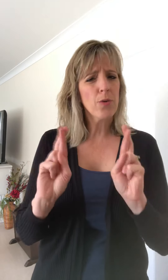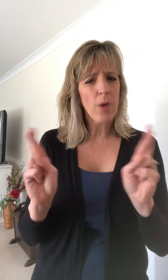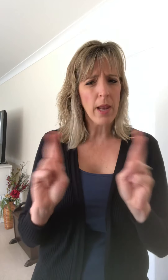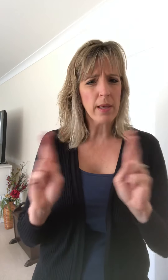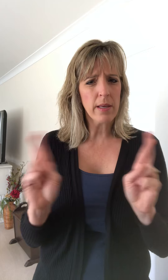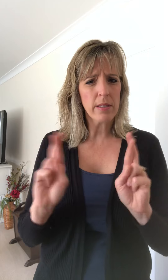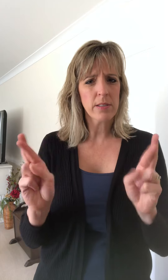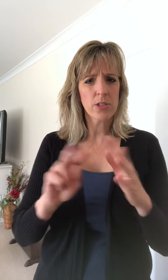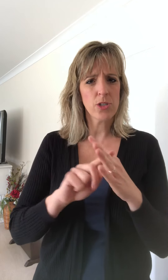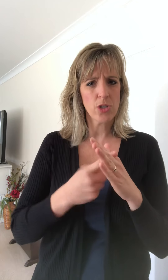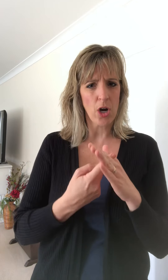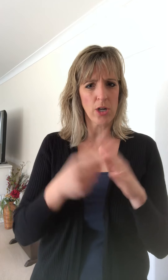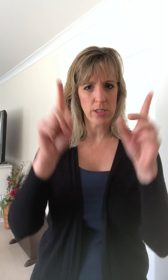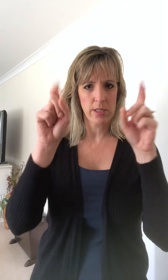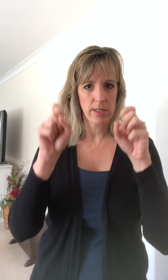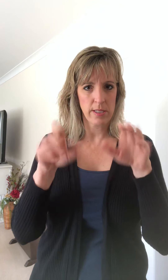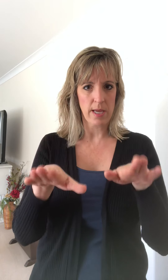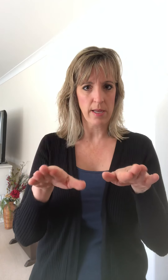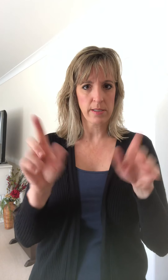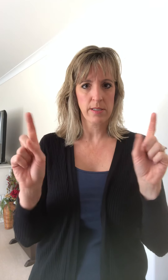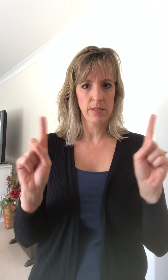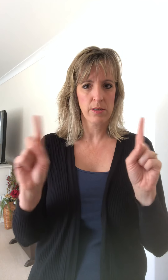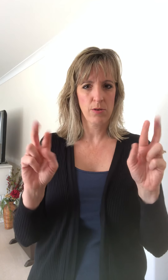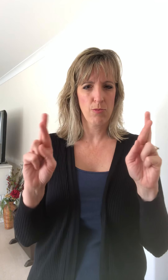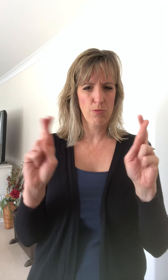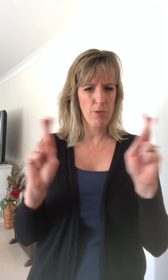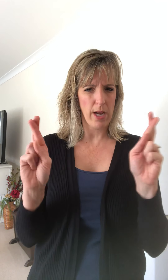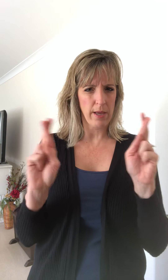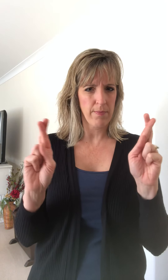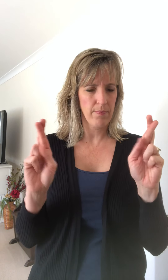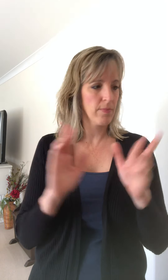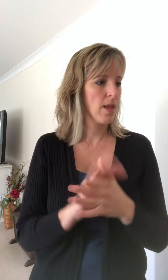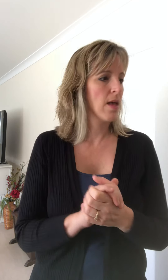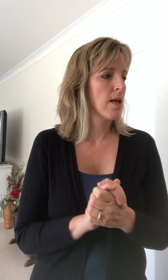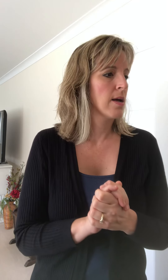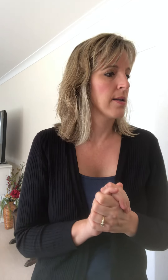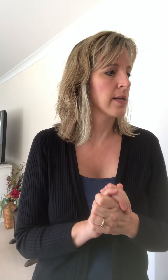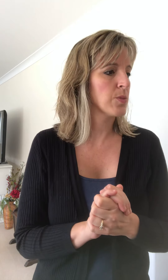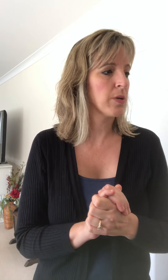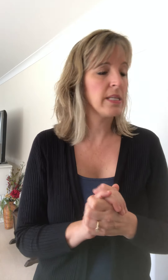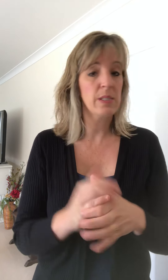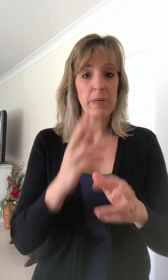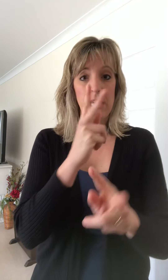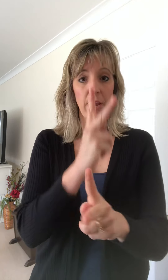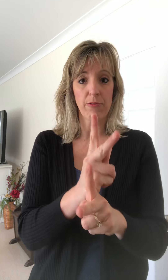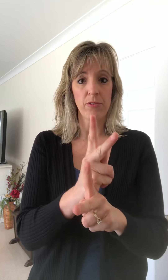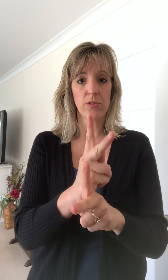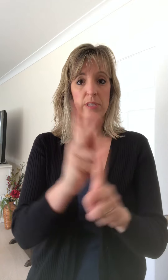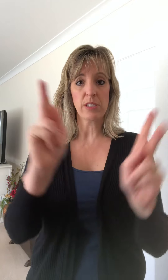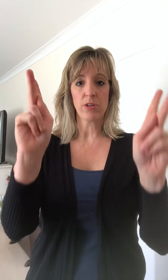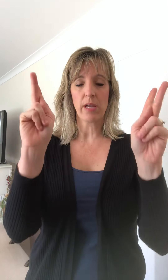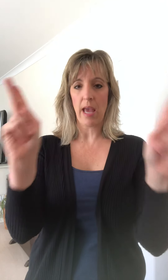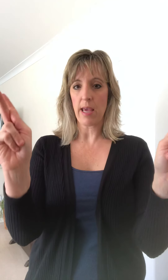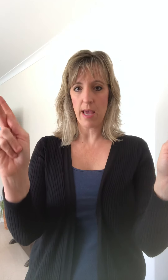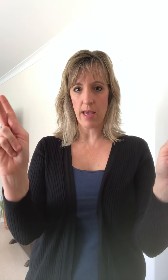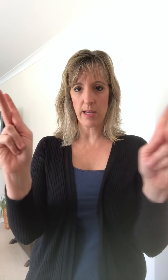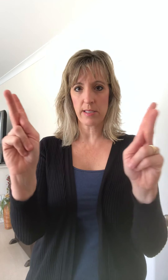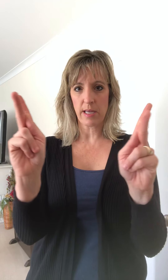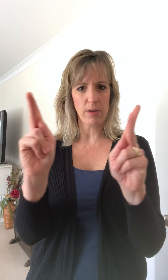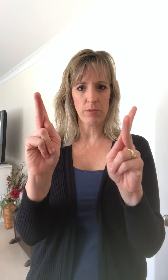Are you ready to start the test? Ready. Next one is be careful. These are K hands. I don't really